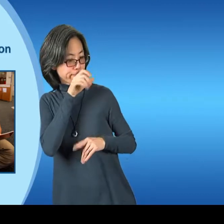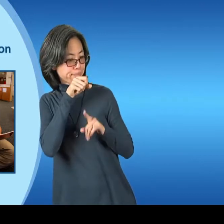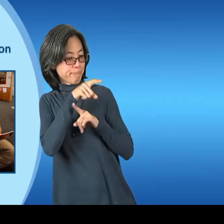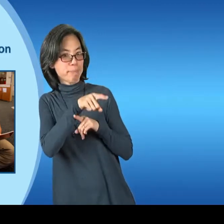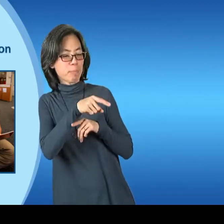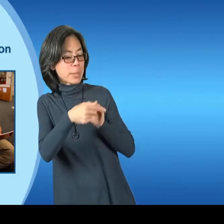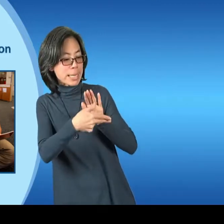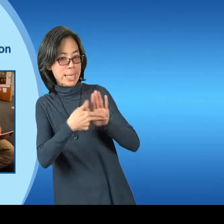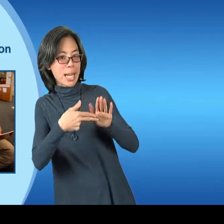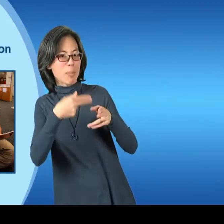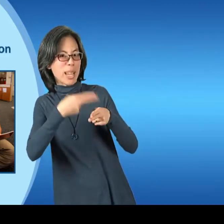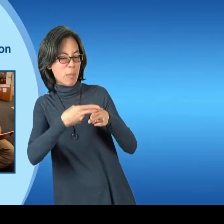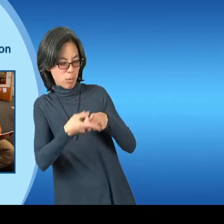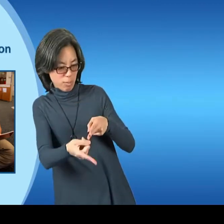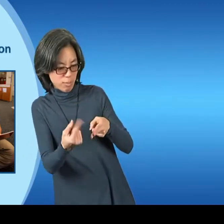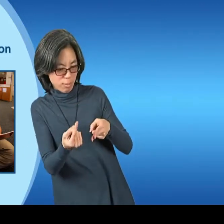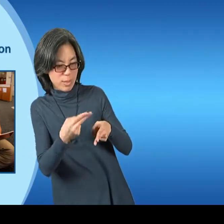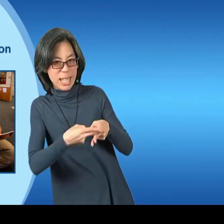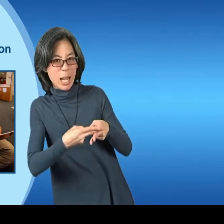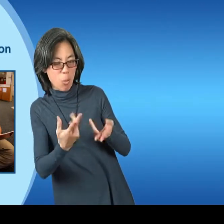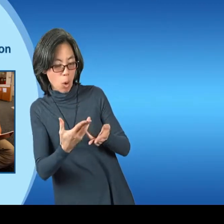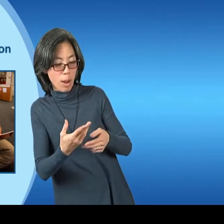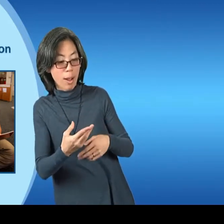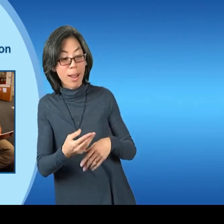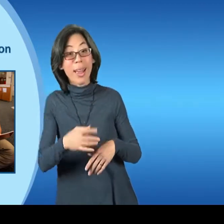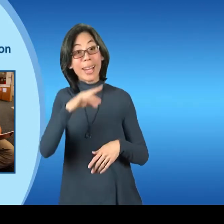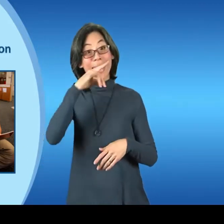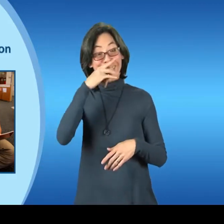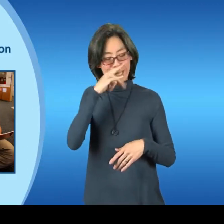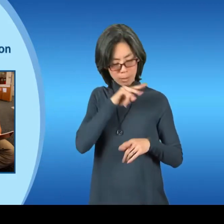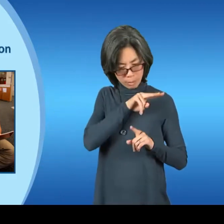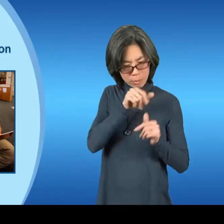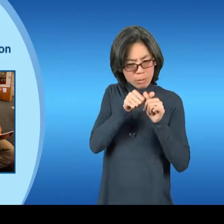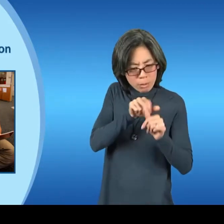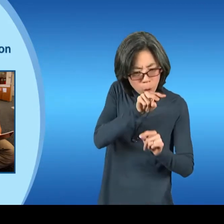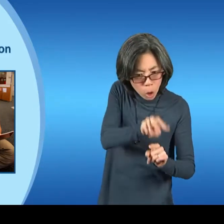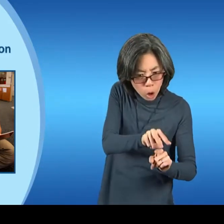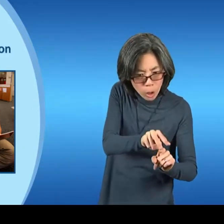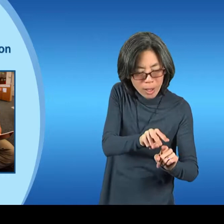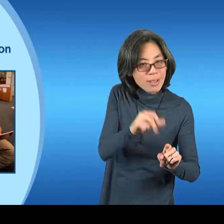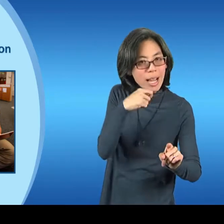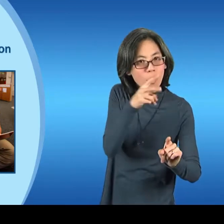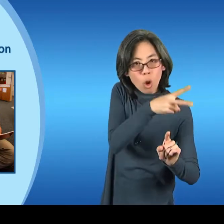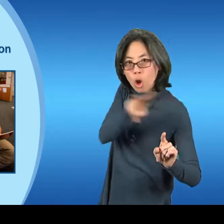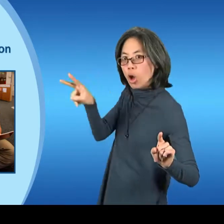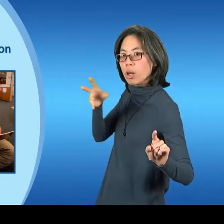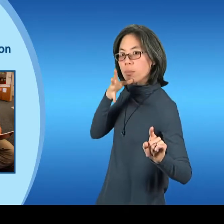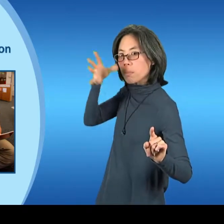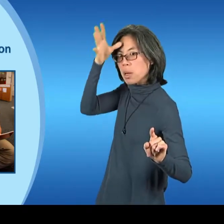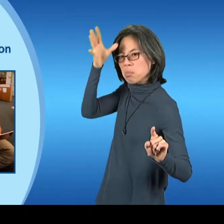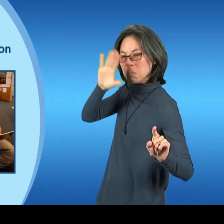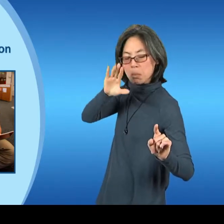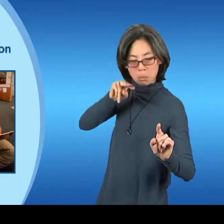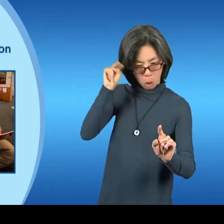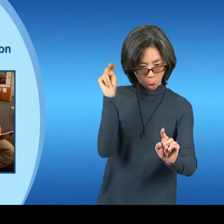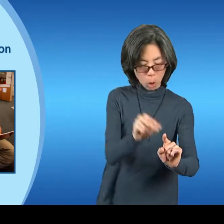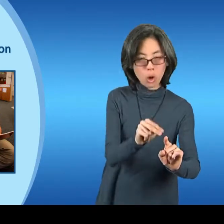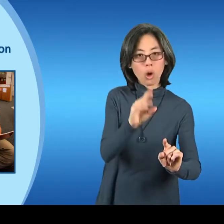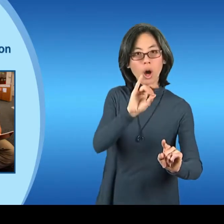speak the label of that object, and the child can continue looking at that object. They don't need to look at the parent. They